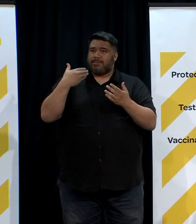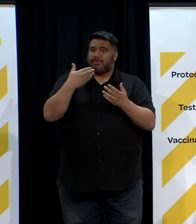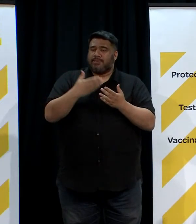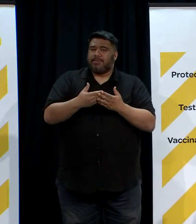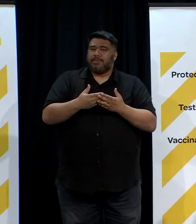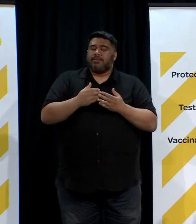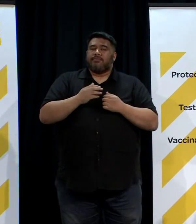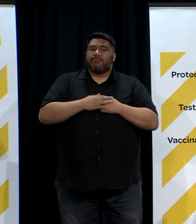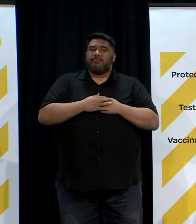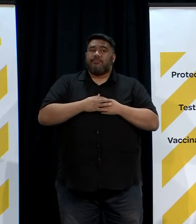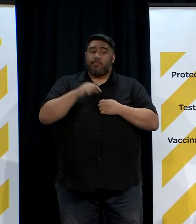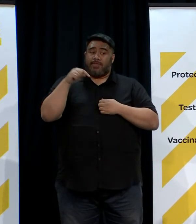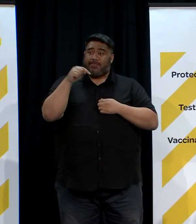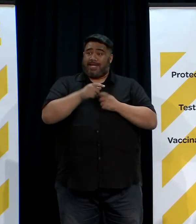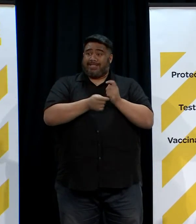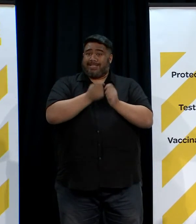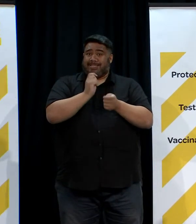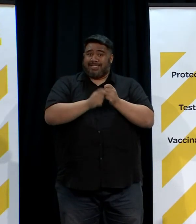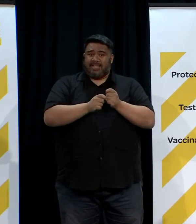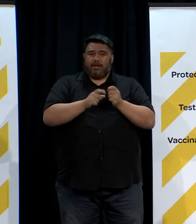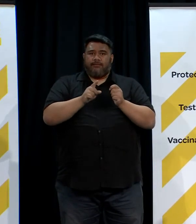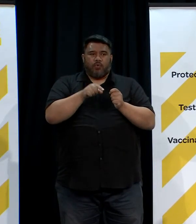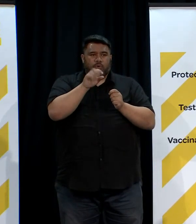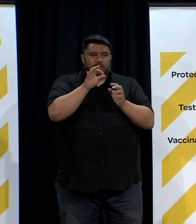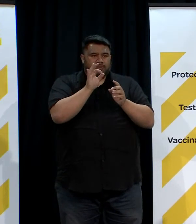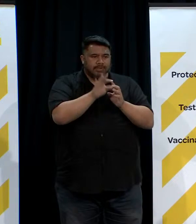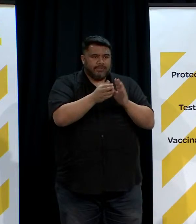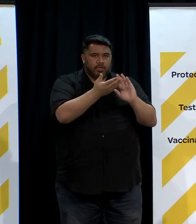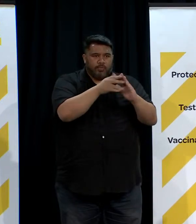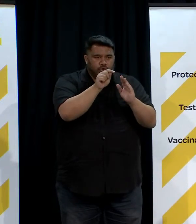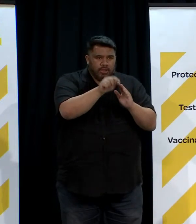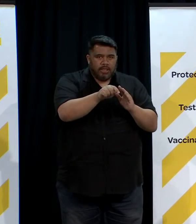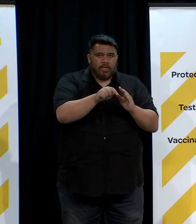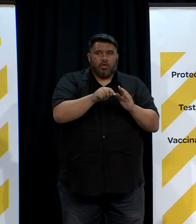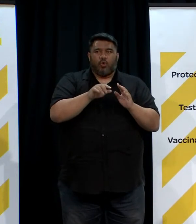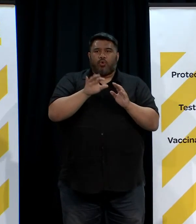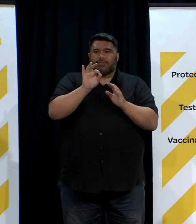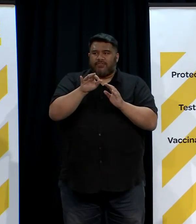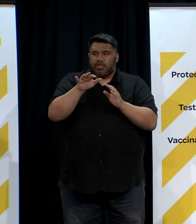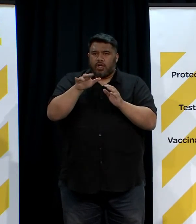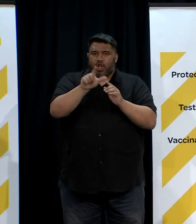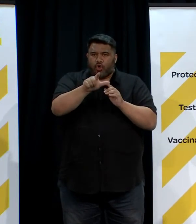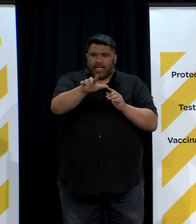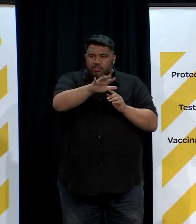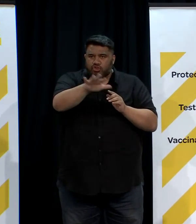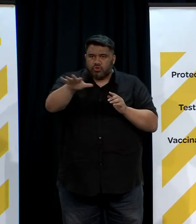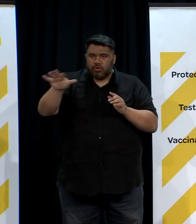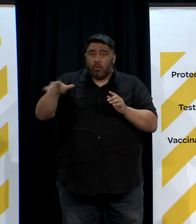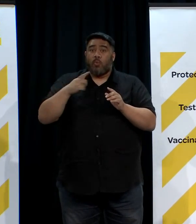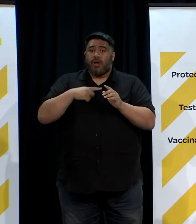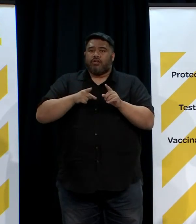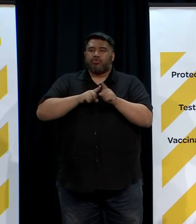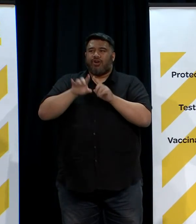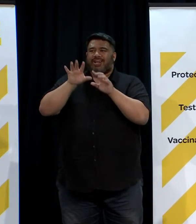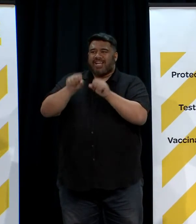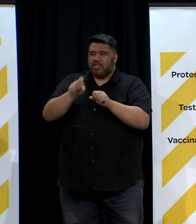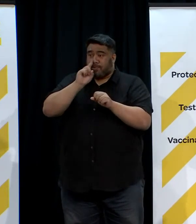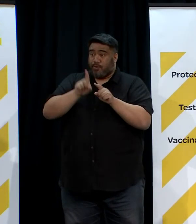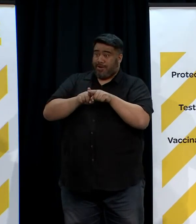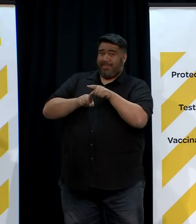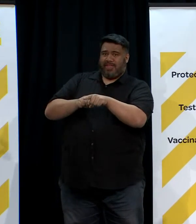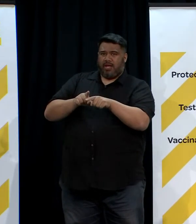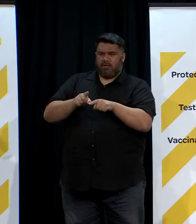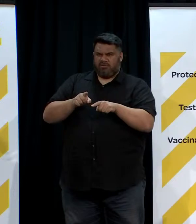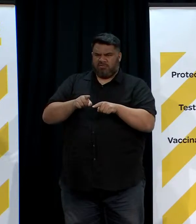some of that focused testing in different communities and at different locations of interest is designed to capture asymptomatic people for this very